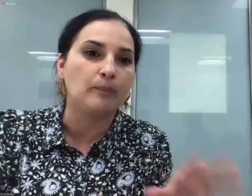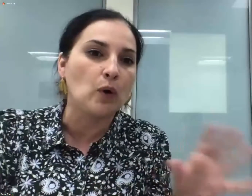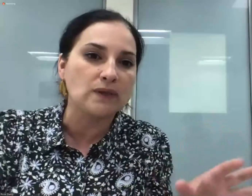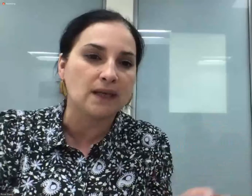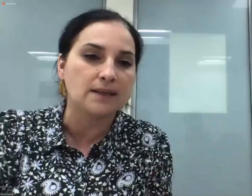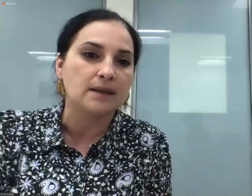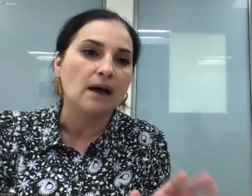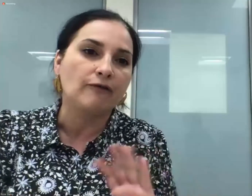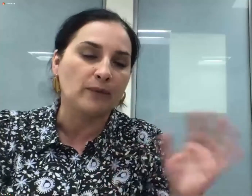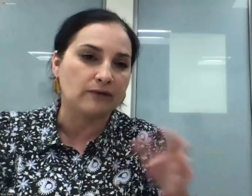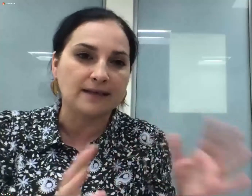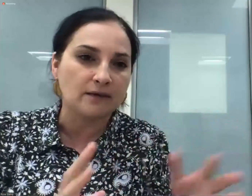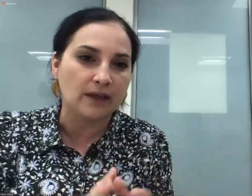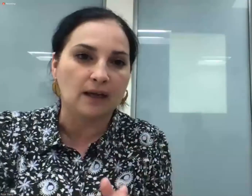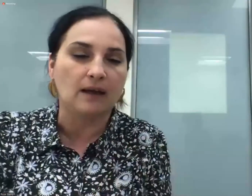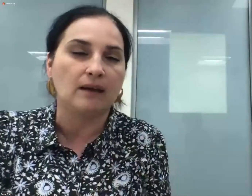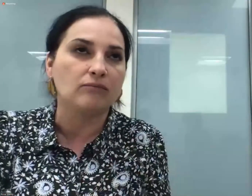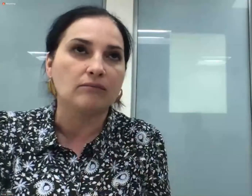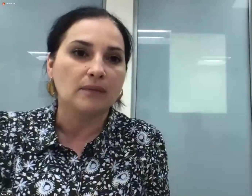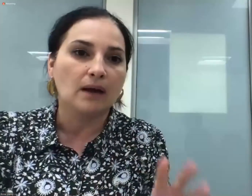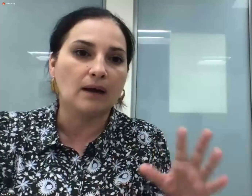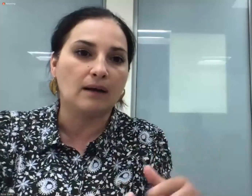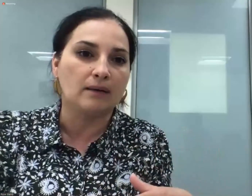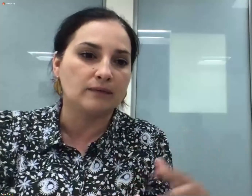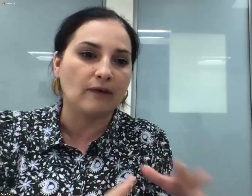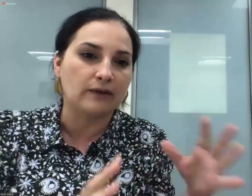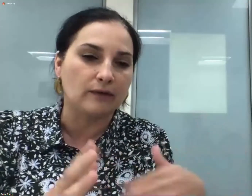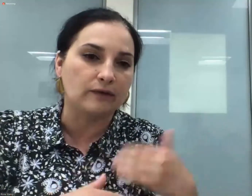separated by pauses from the rest of the